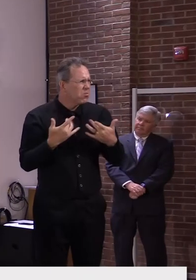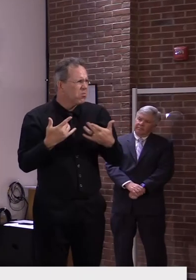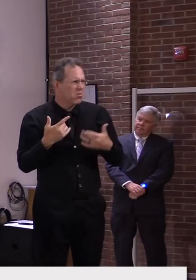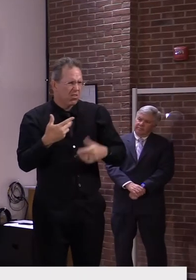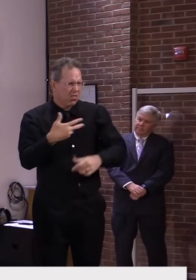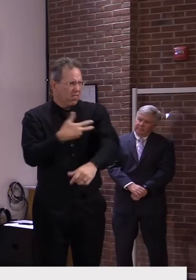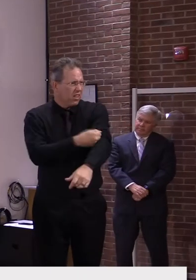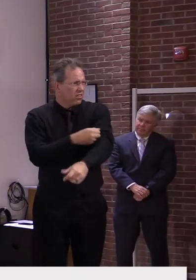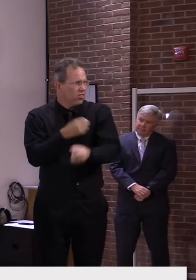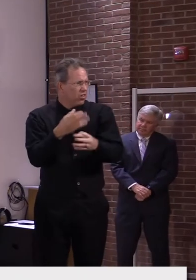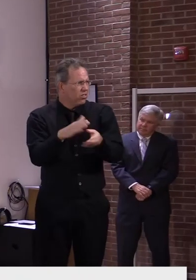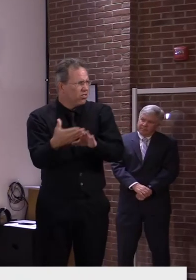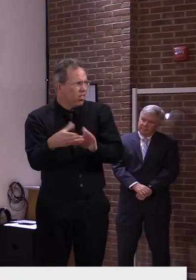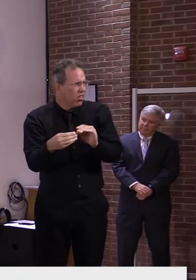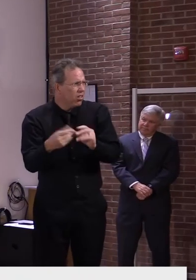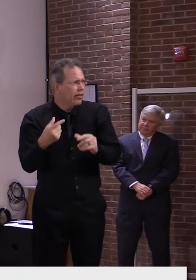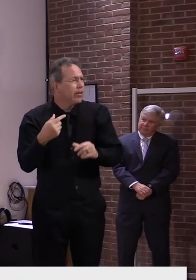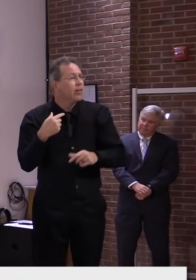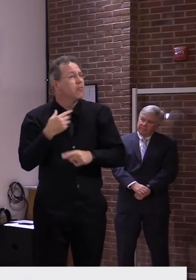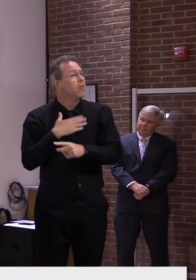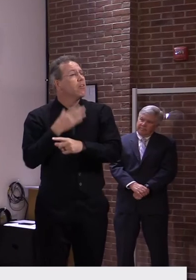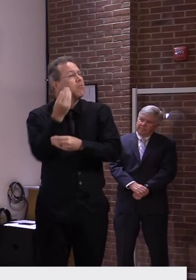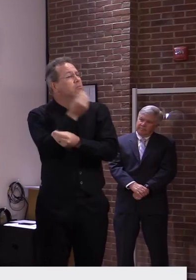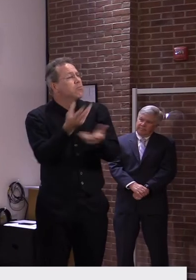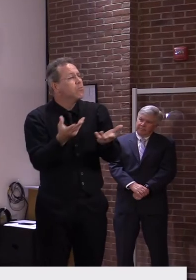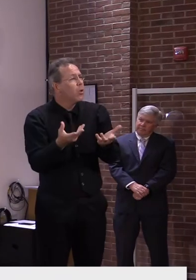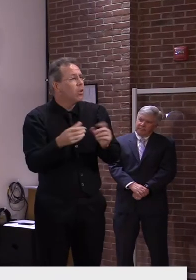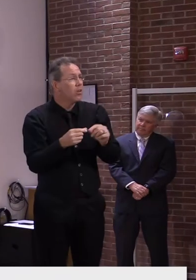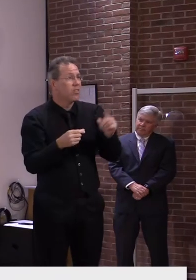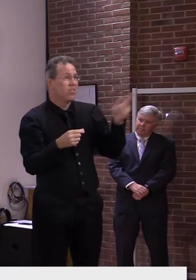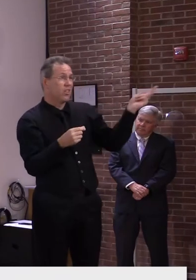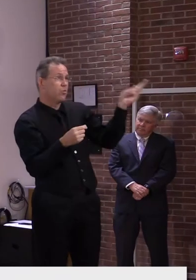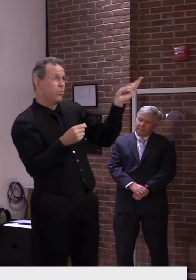of Dr. Shapiro or Dr. Bundock.